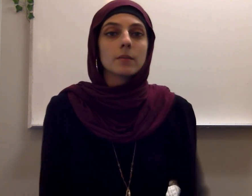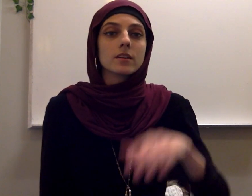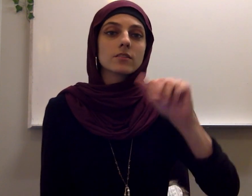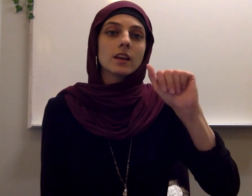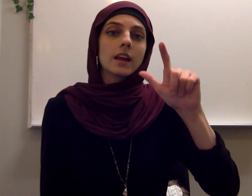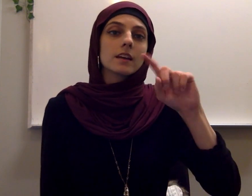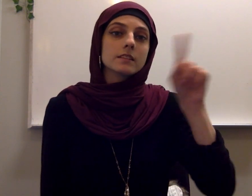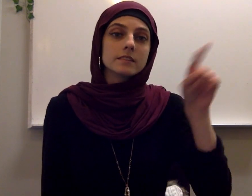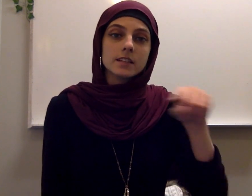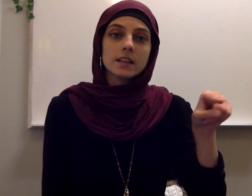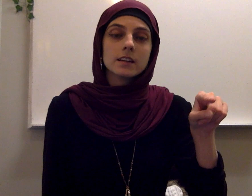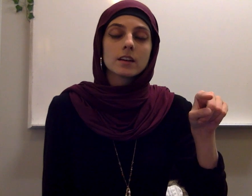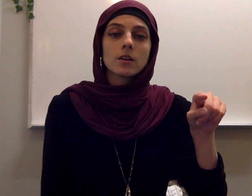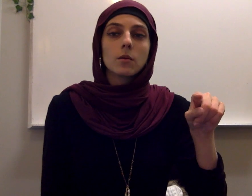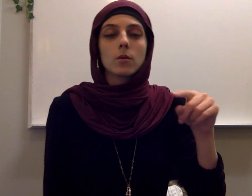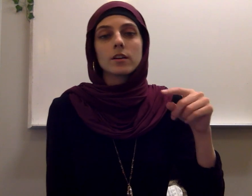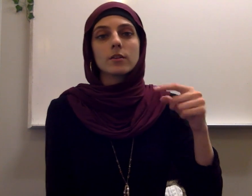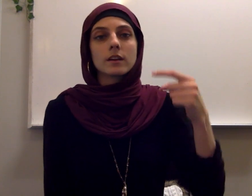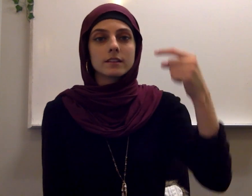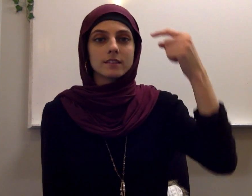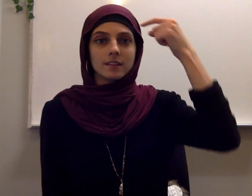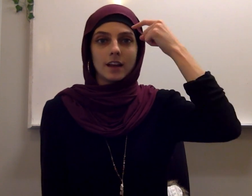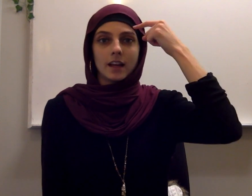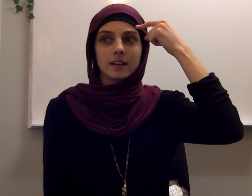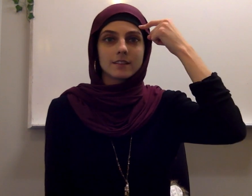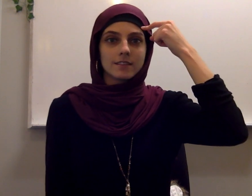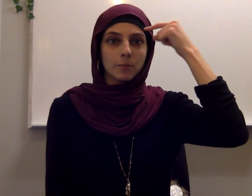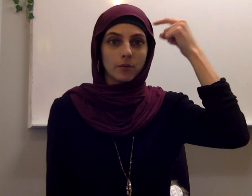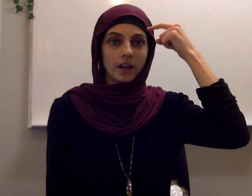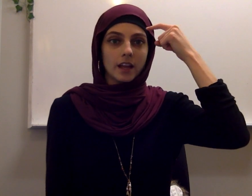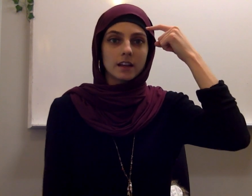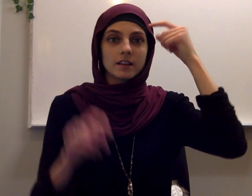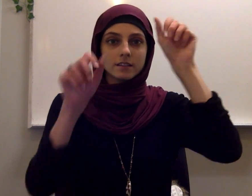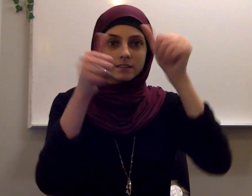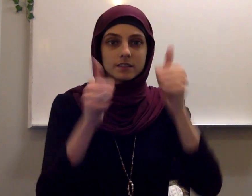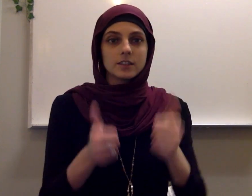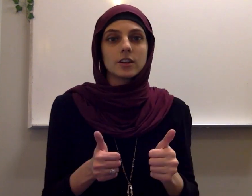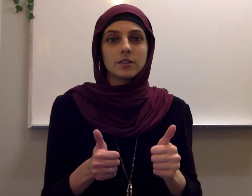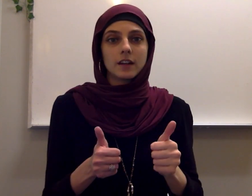Alzheimer's, ALZ, or you can sign brain deteriorate.